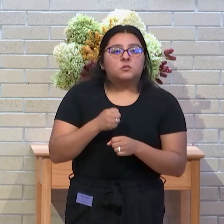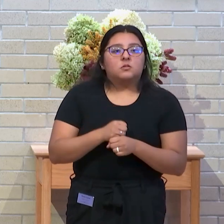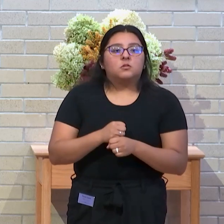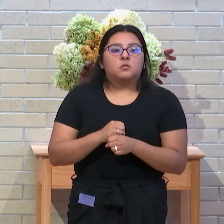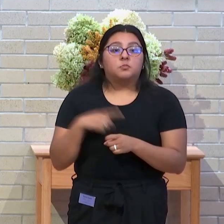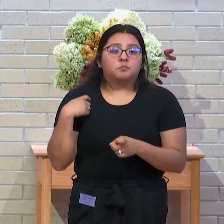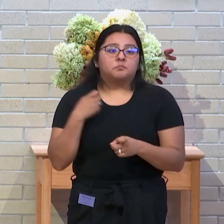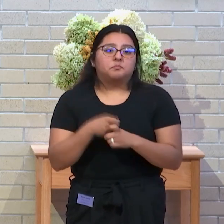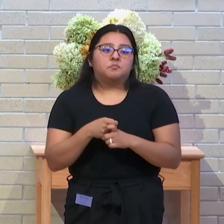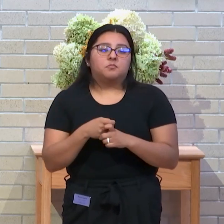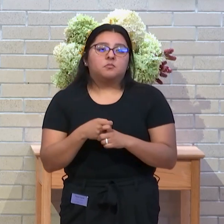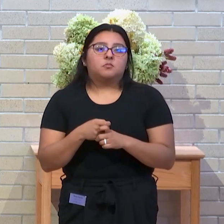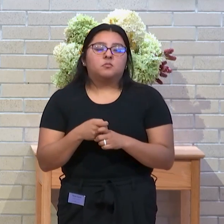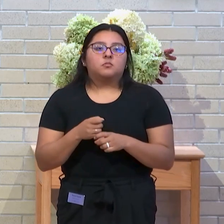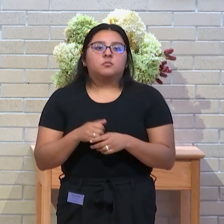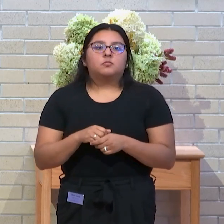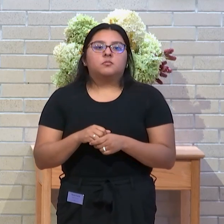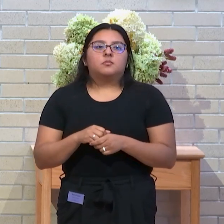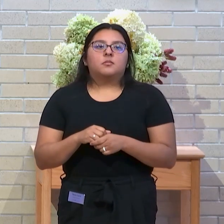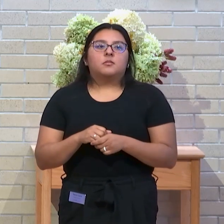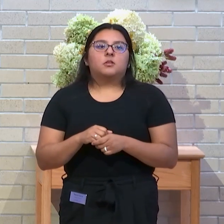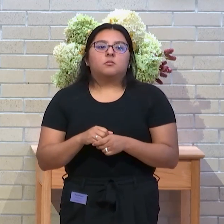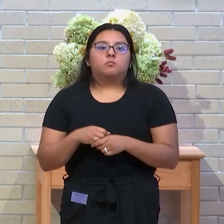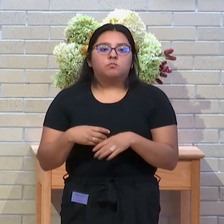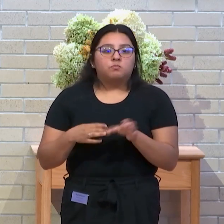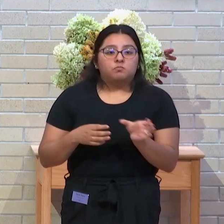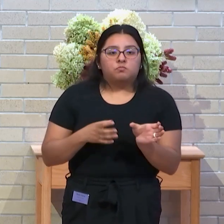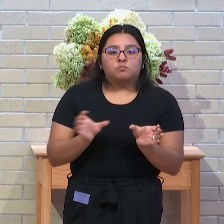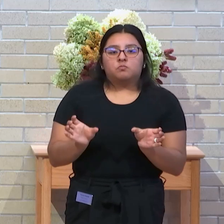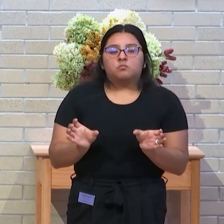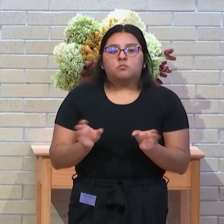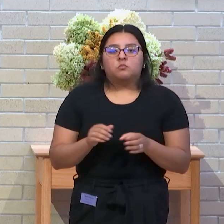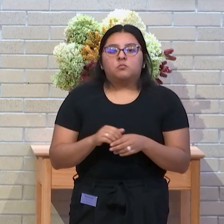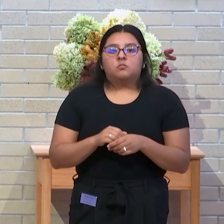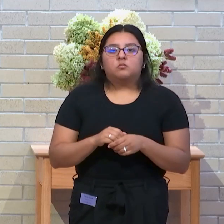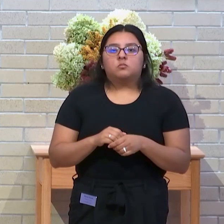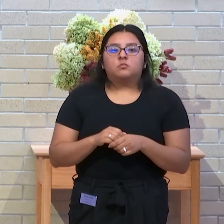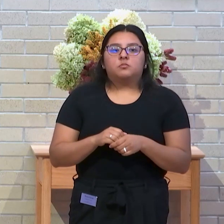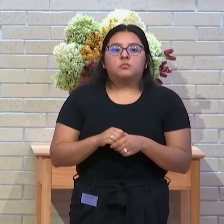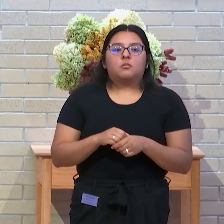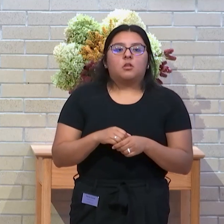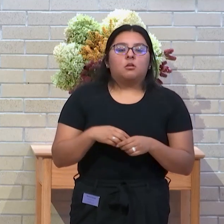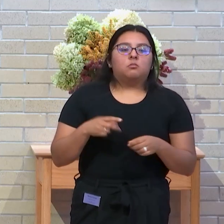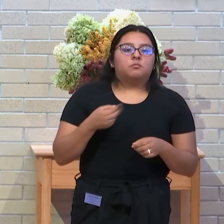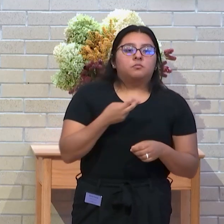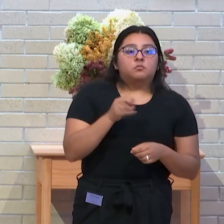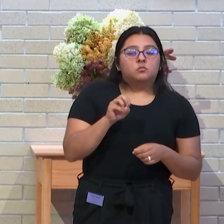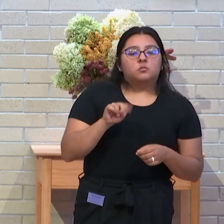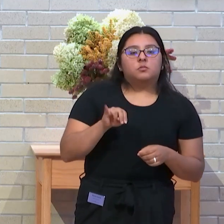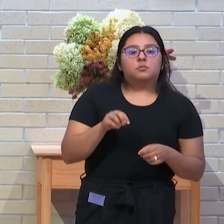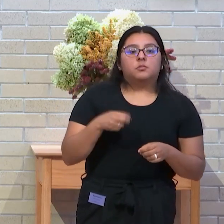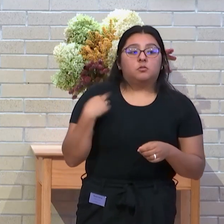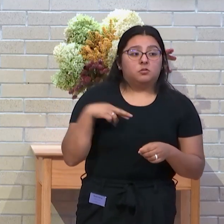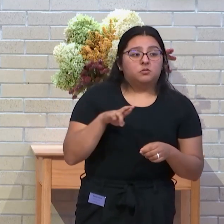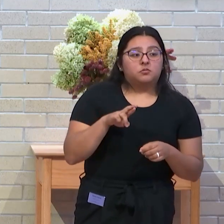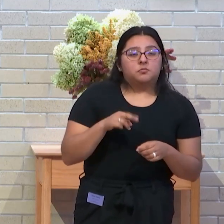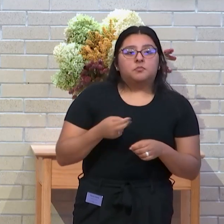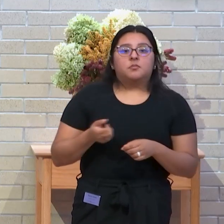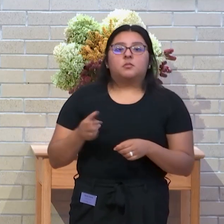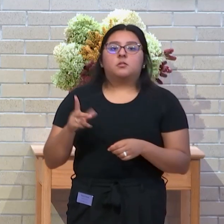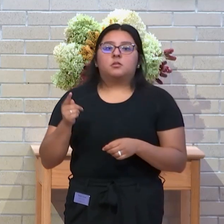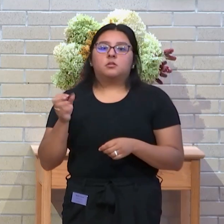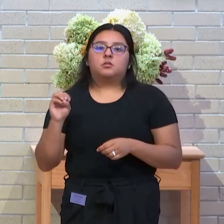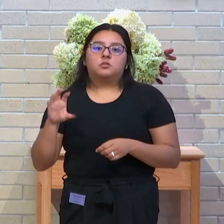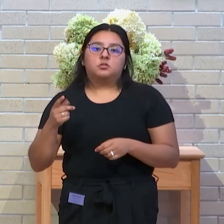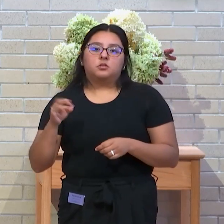the Spanish. And this created 2 separate Hopi religions. There's the Hopi religion, and then there's the Kachina religion.